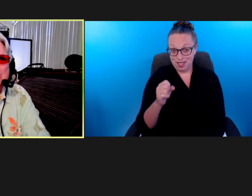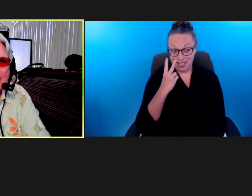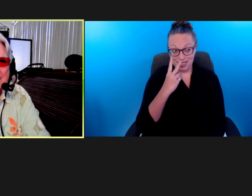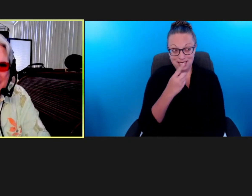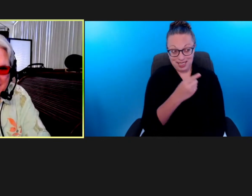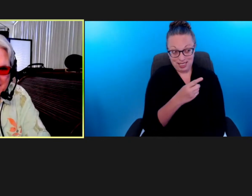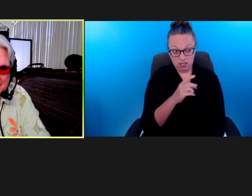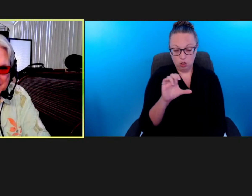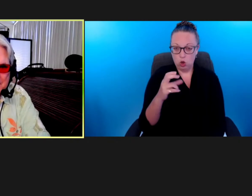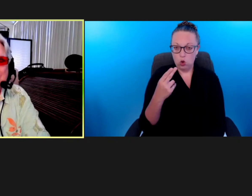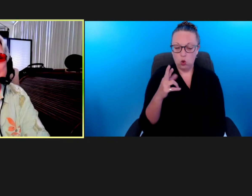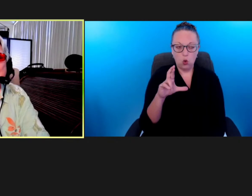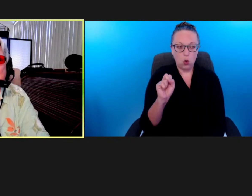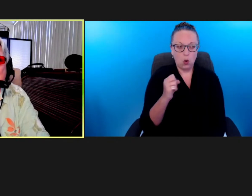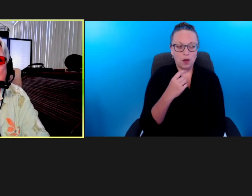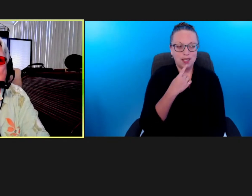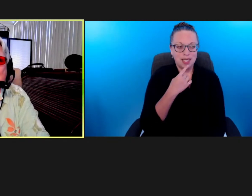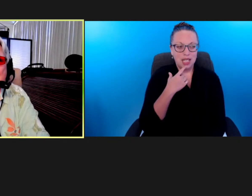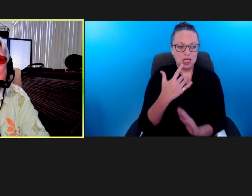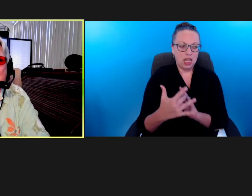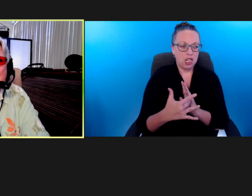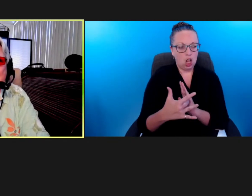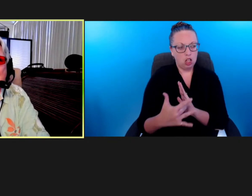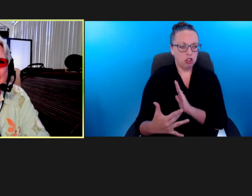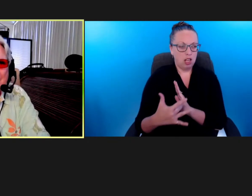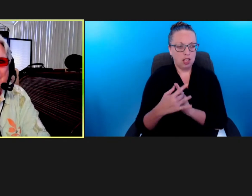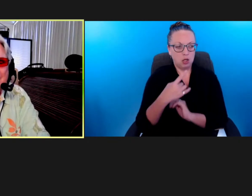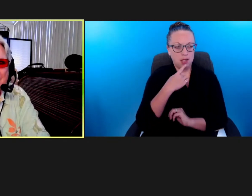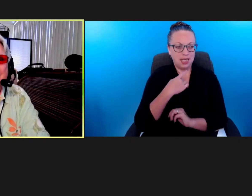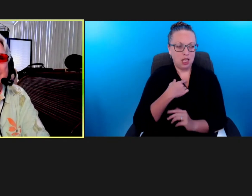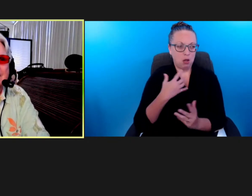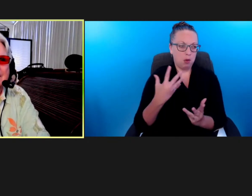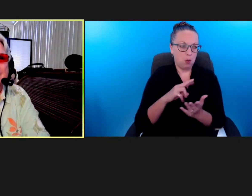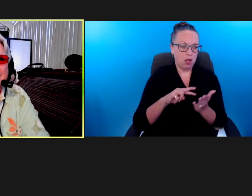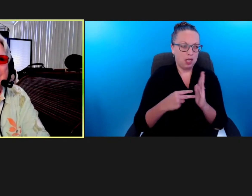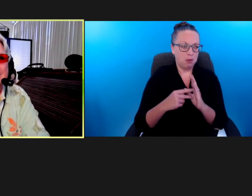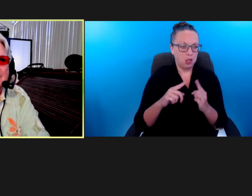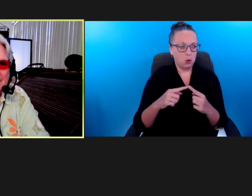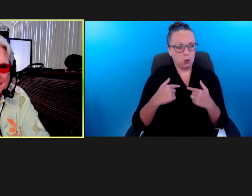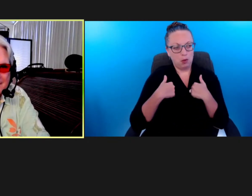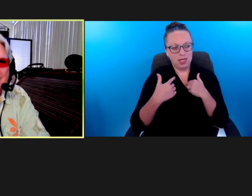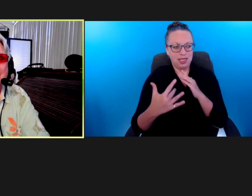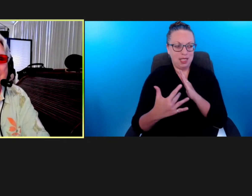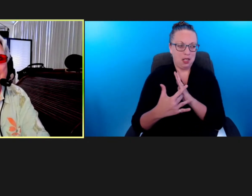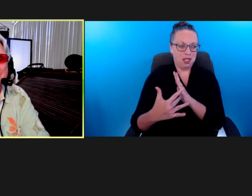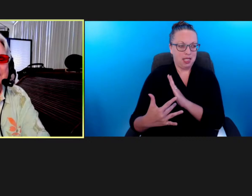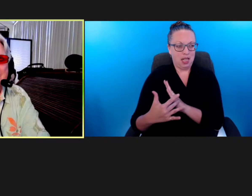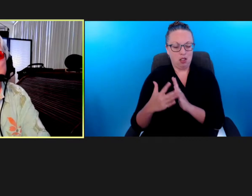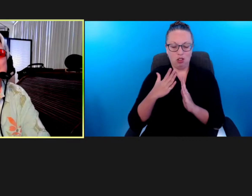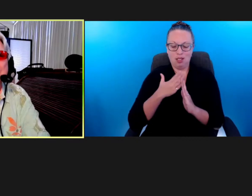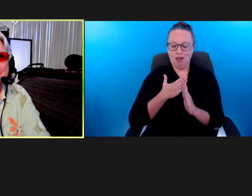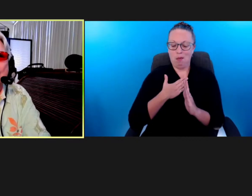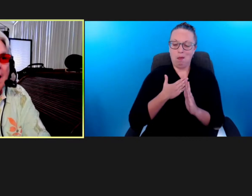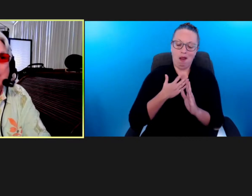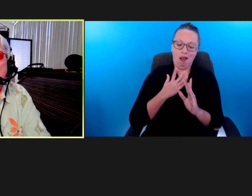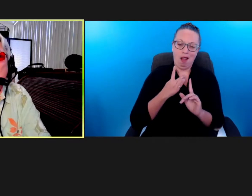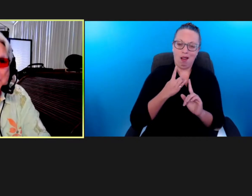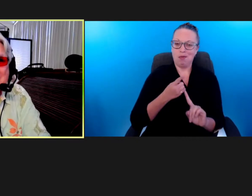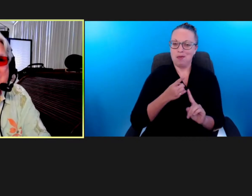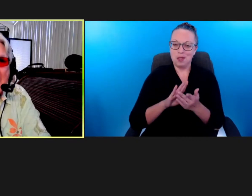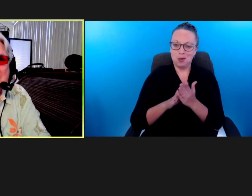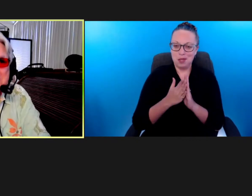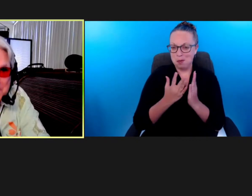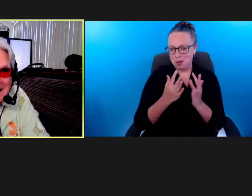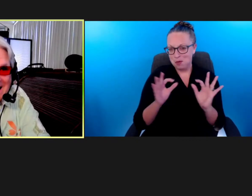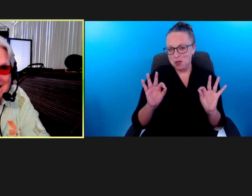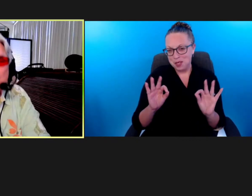AT becomes home stereo, back to original. And if you want to know how it should be, AT bounces to feed a puzzled scientist. why don't you just ask